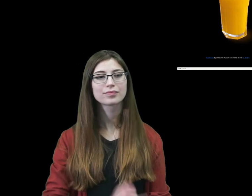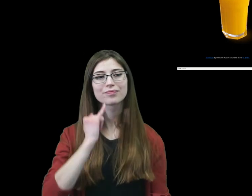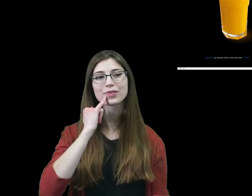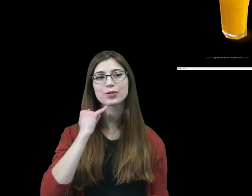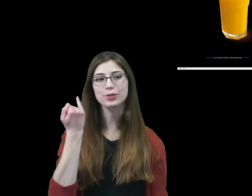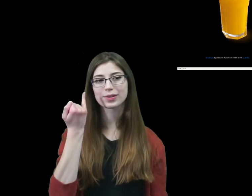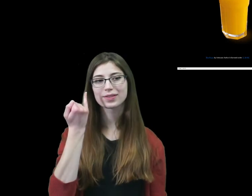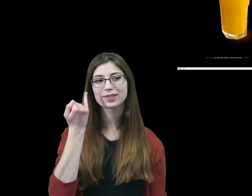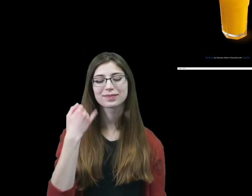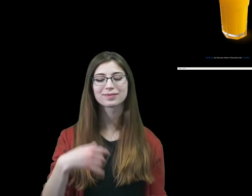Juice.